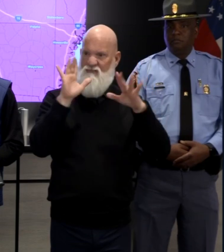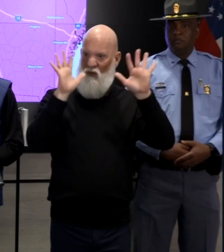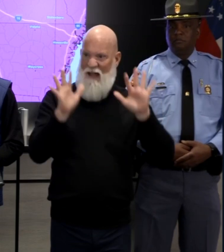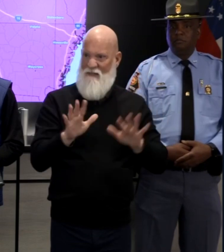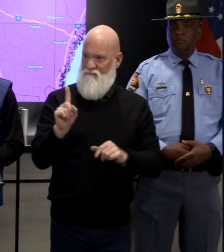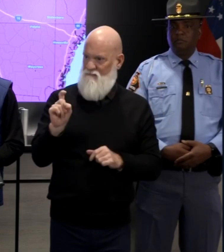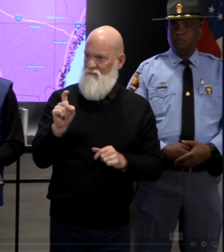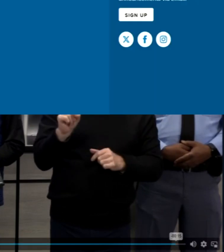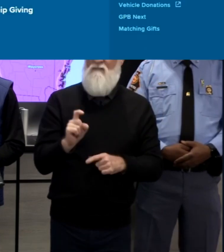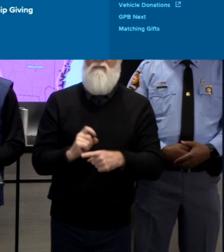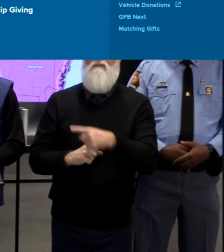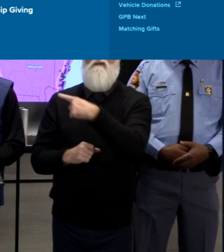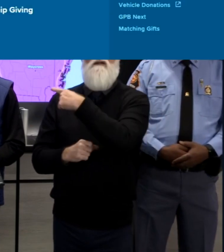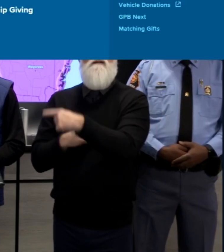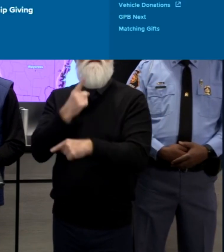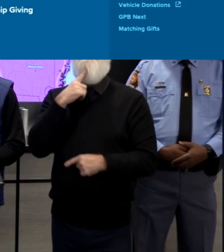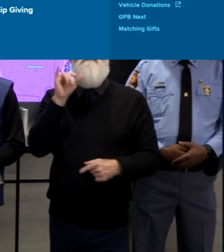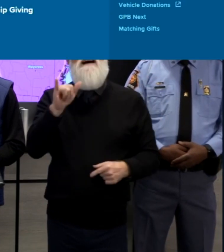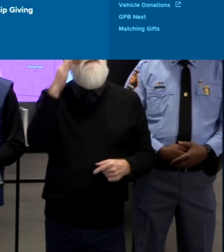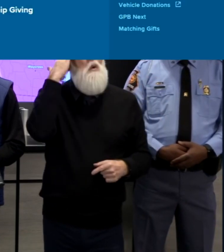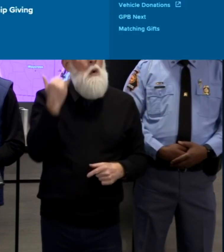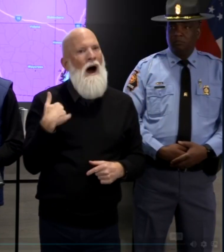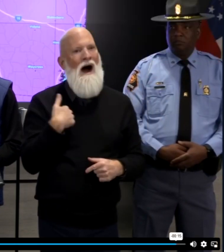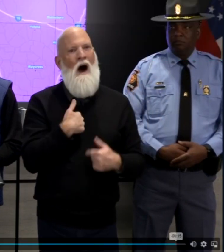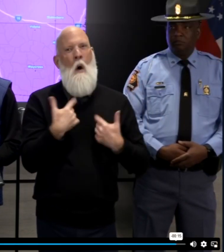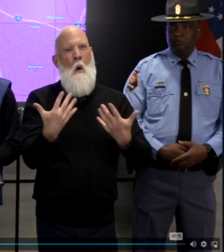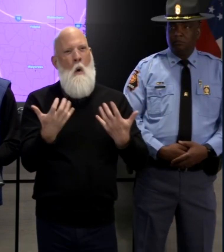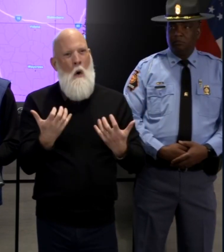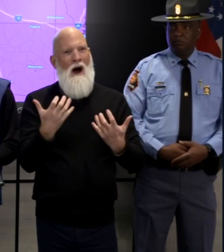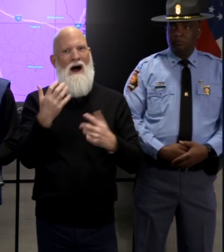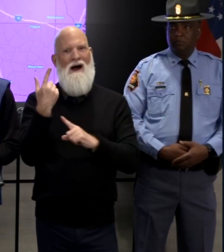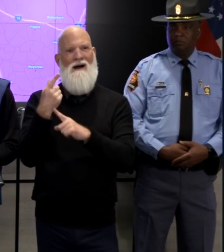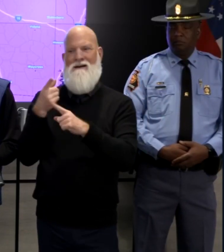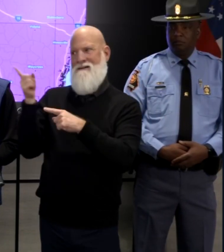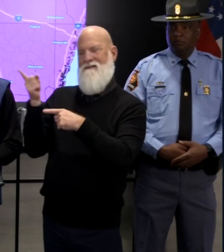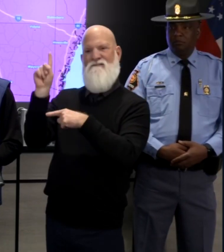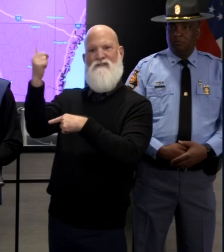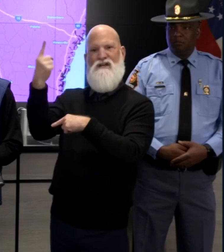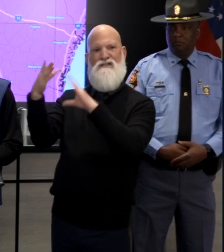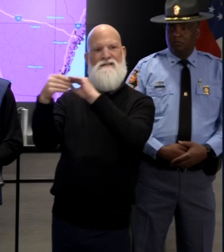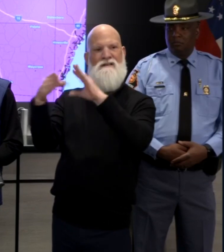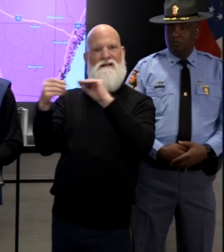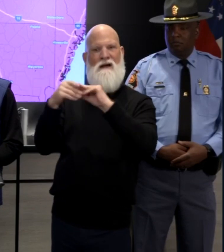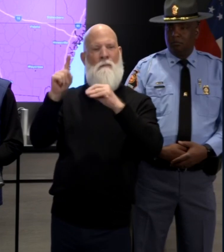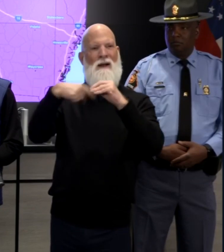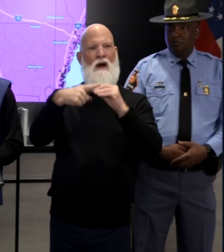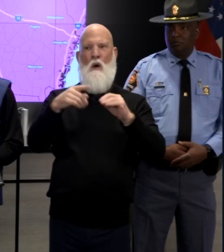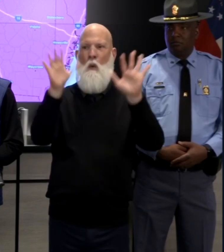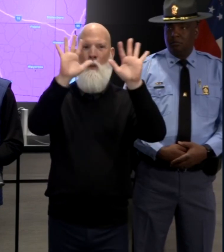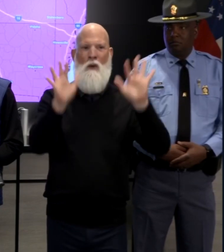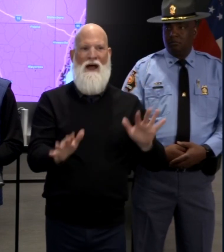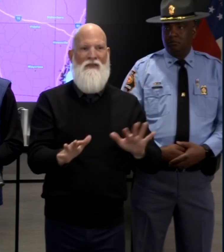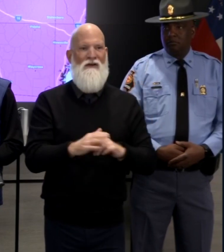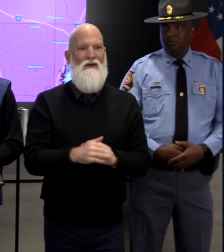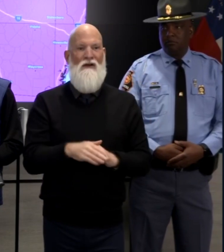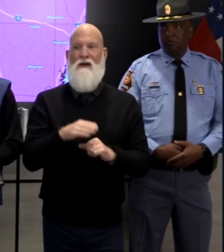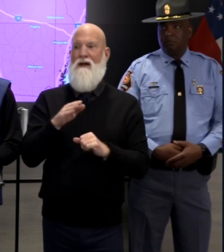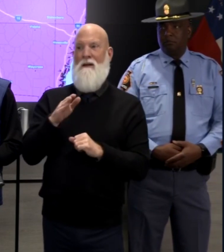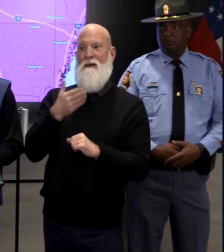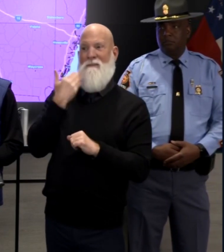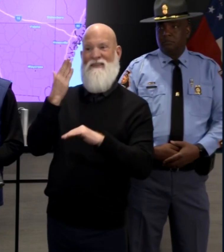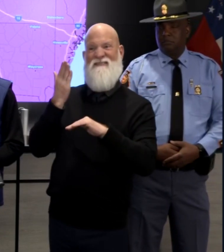press conference versus wrapping us up like last time, because I think this weather is so different from last time. We've got a much bigger area like we dealt